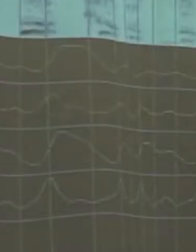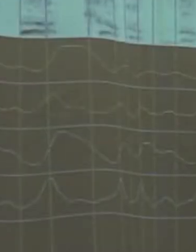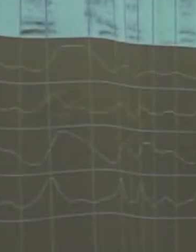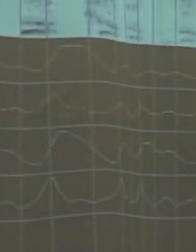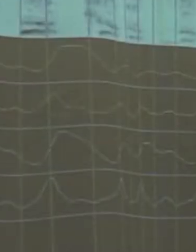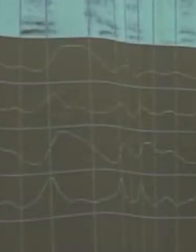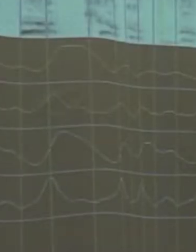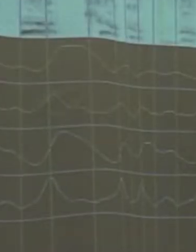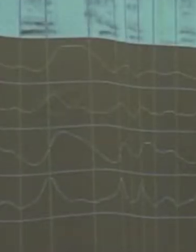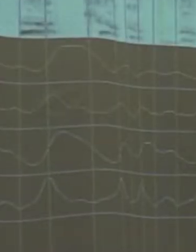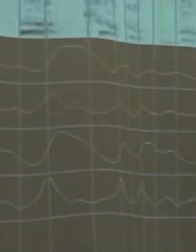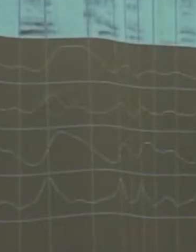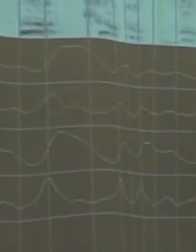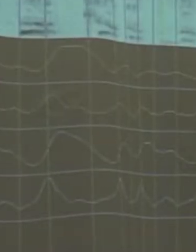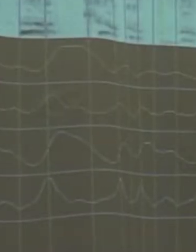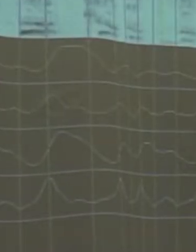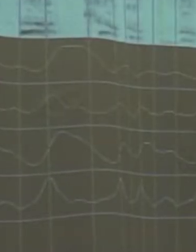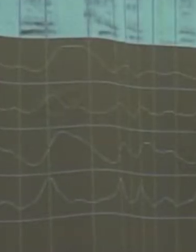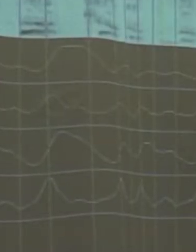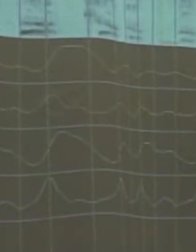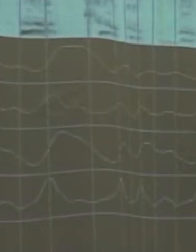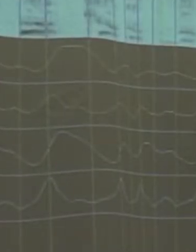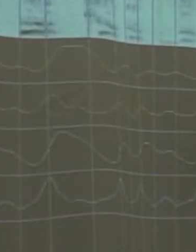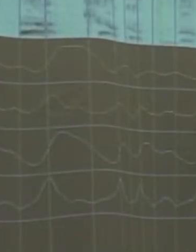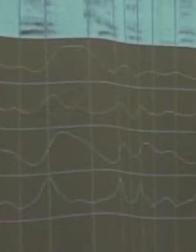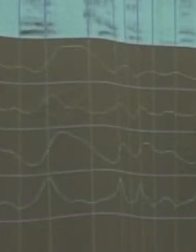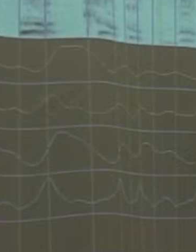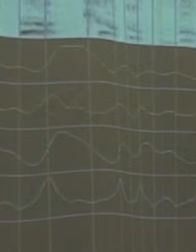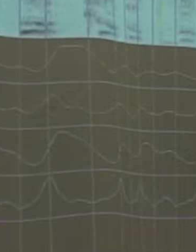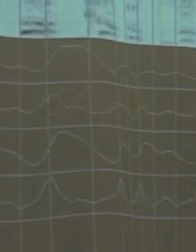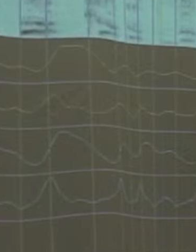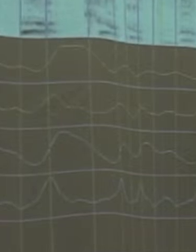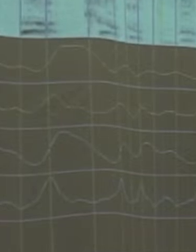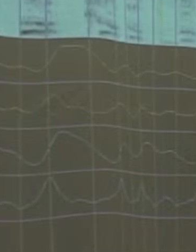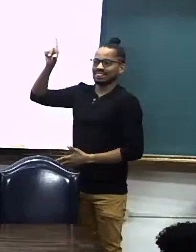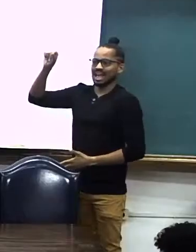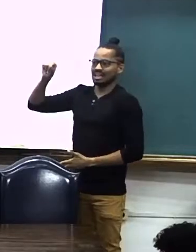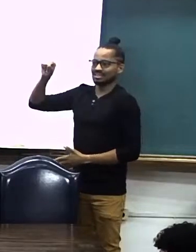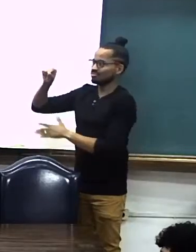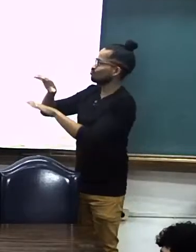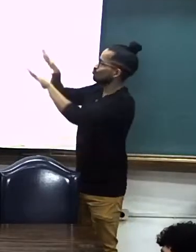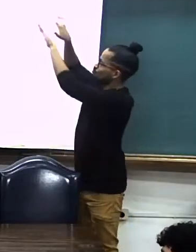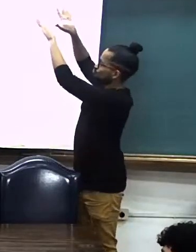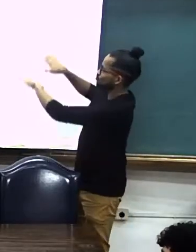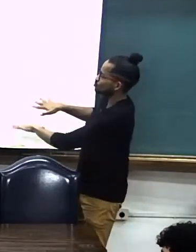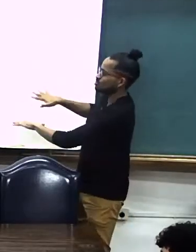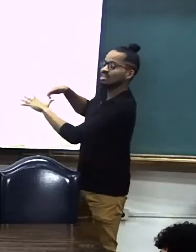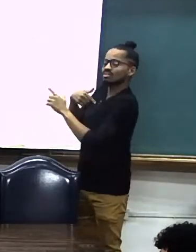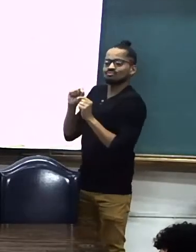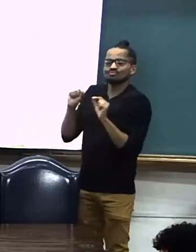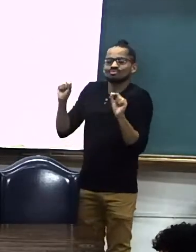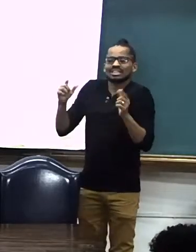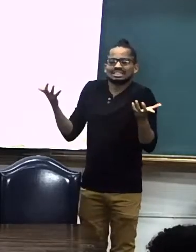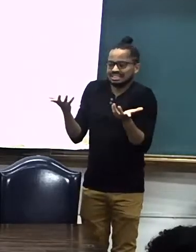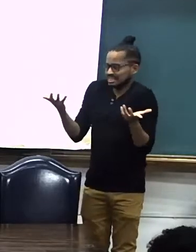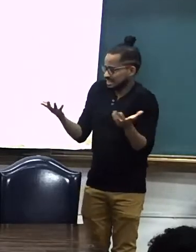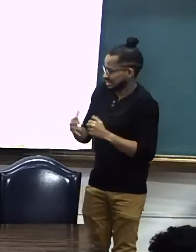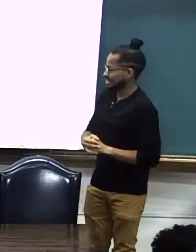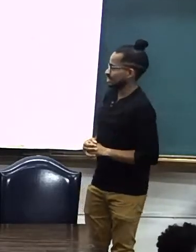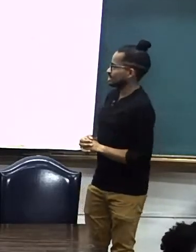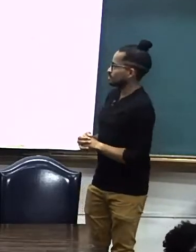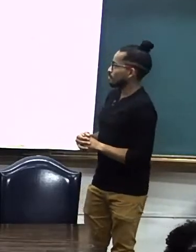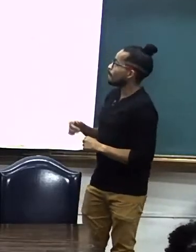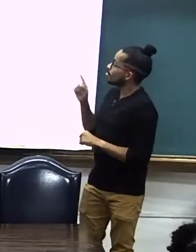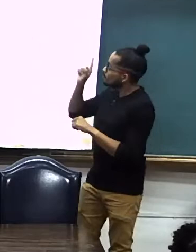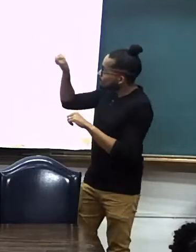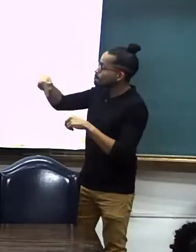And this is what the data looks like, yes. So you've got all this data. What do you do with this? Well, this is why the model is important,